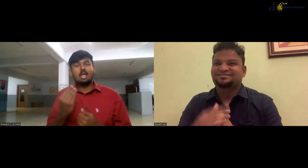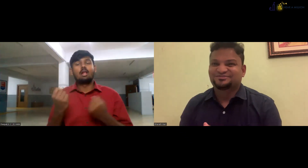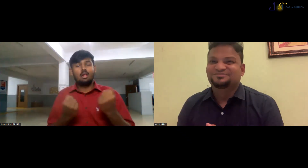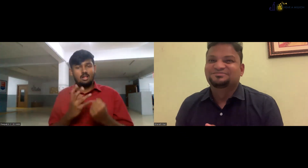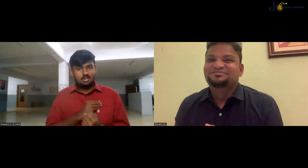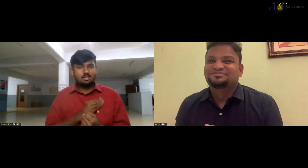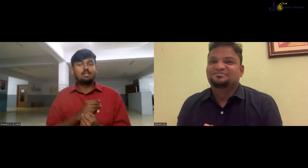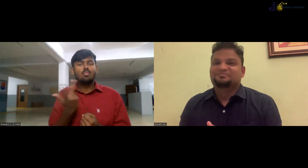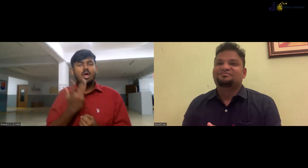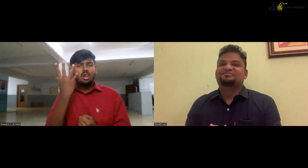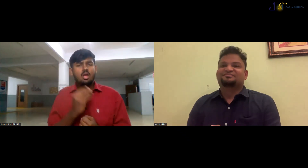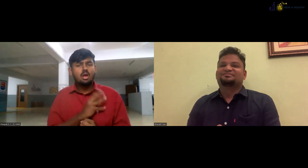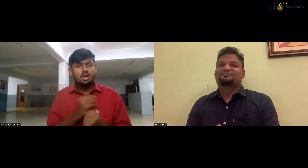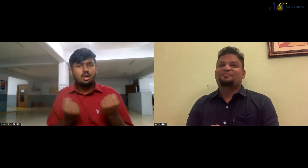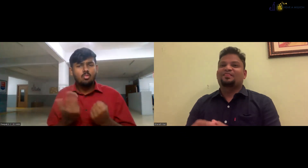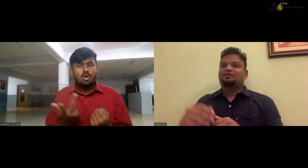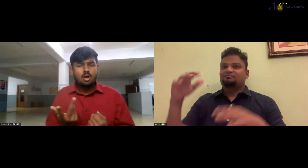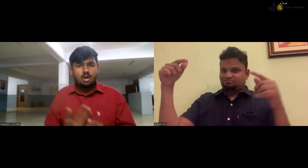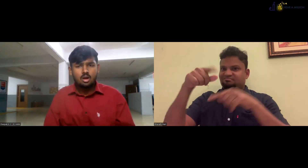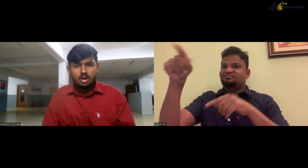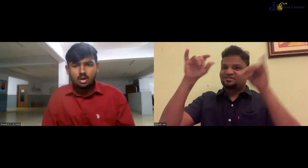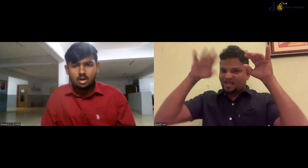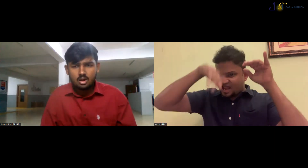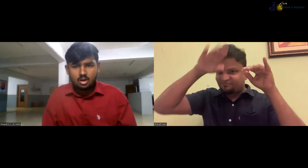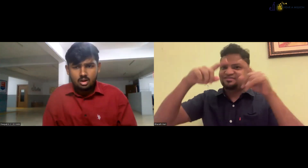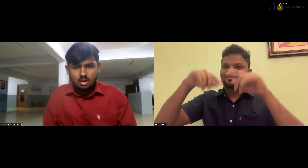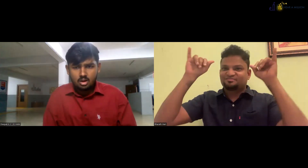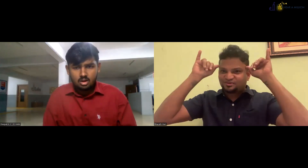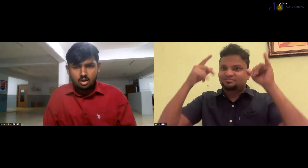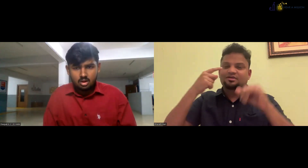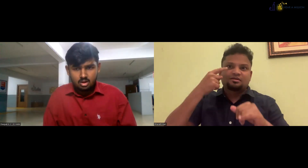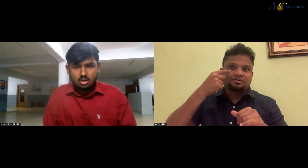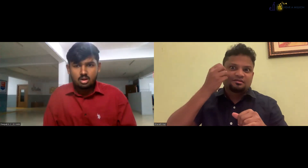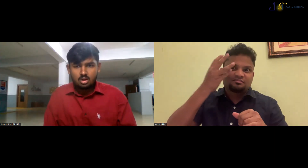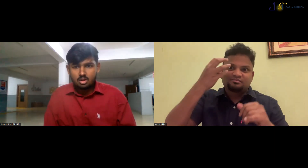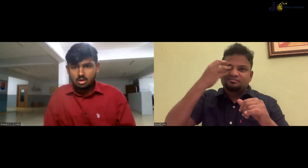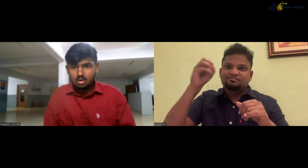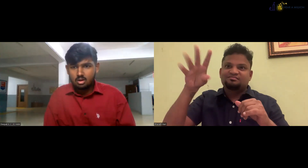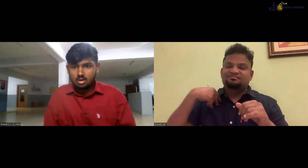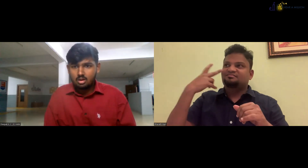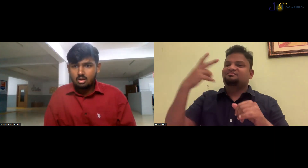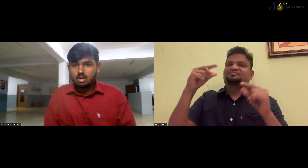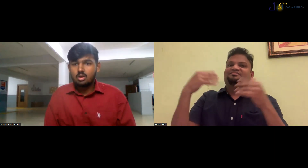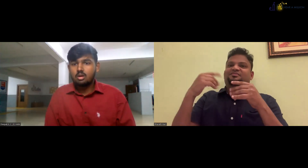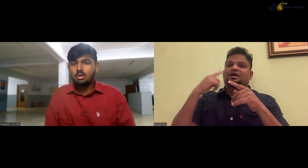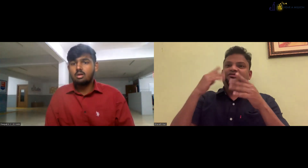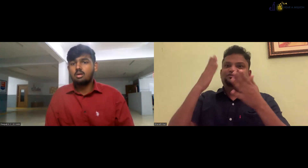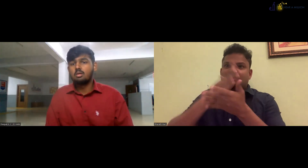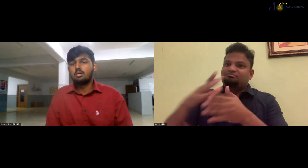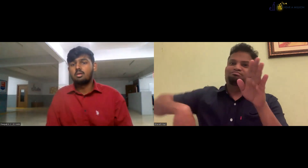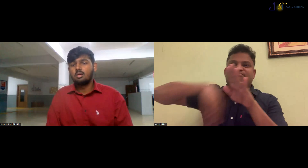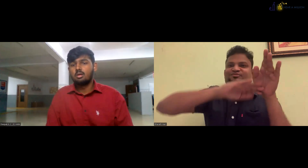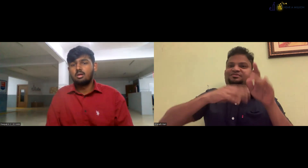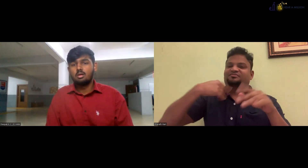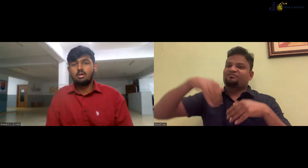in the dark in the forest alone. So why was it alone? Fear? Why were you afraid? Like in the